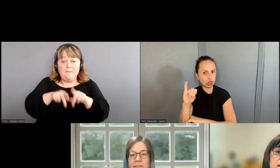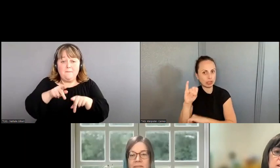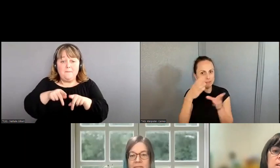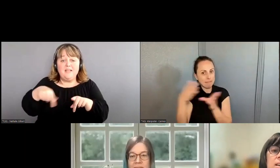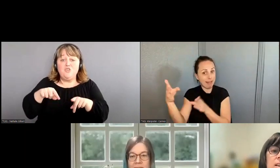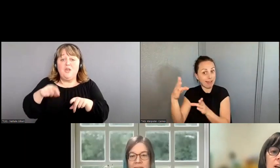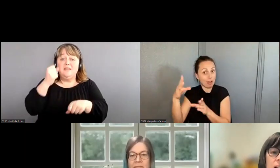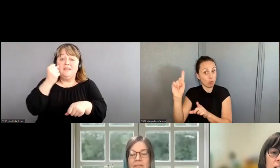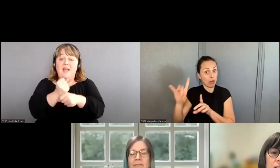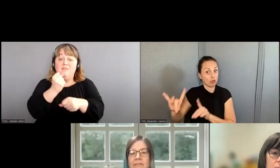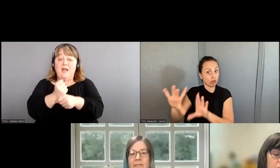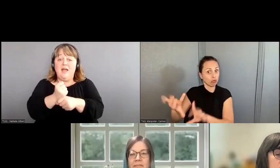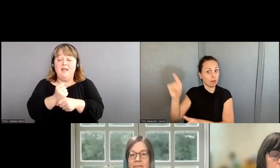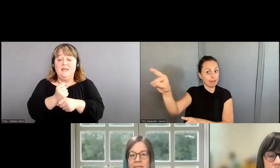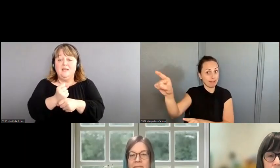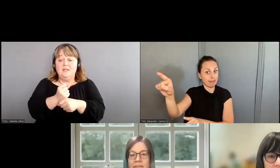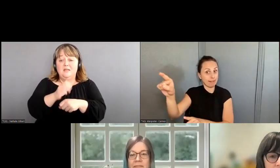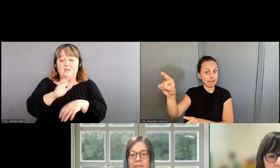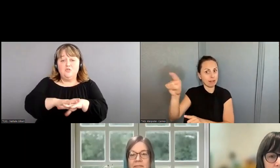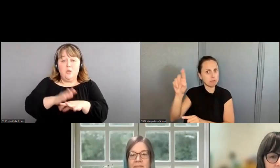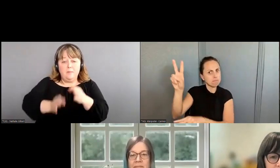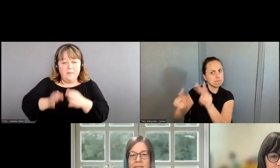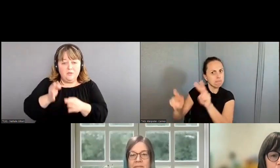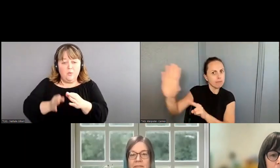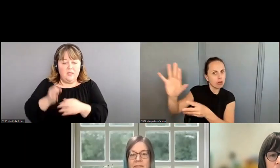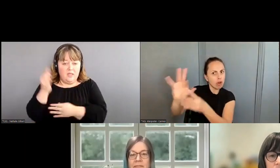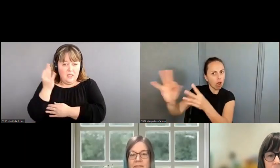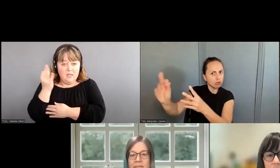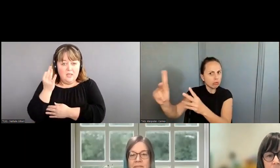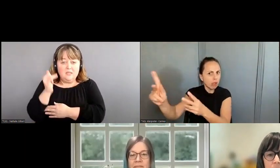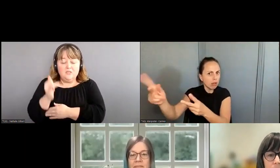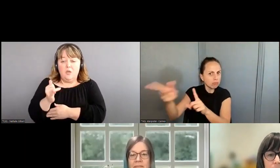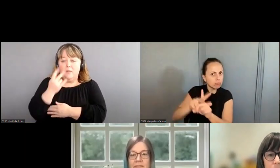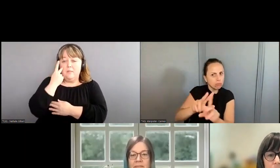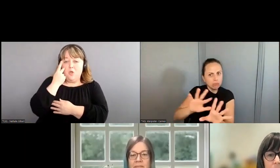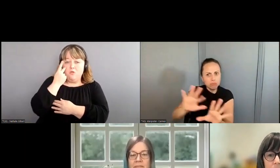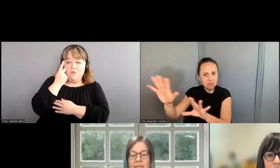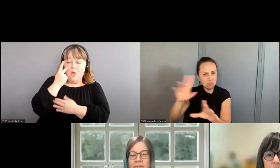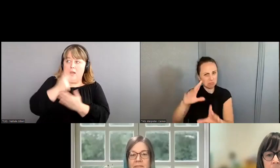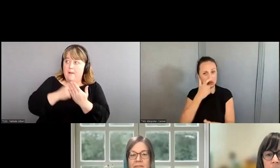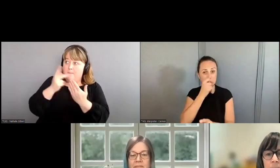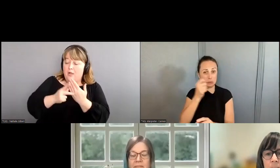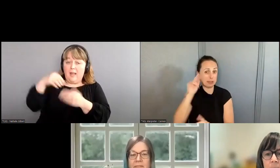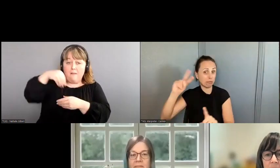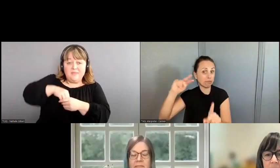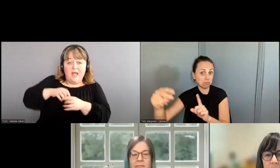Australia, looking at those kind of options. So it'll be interesting to hear and look at that.